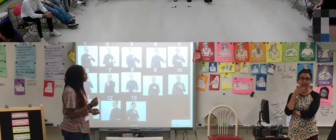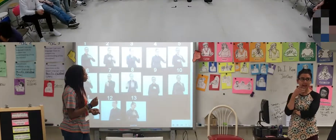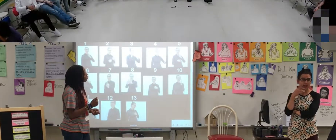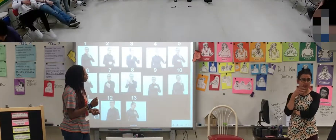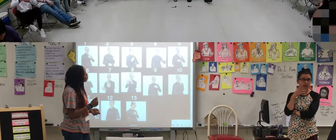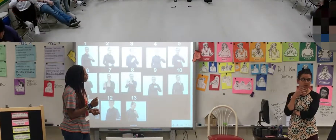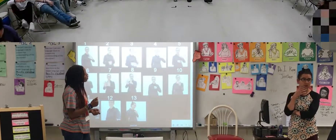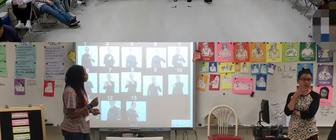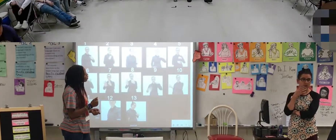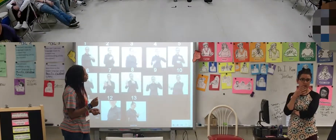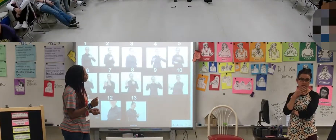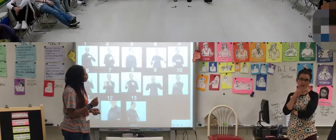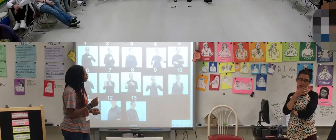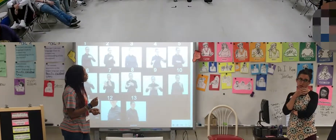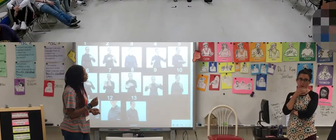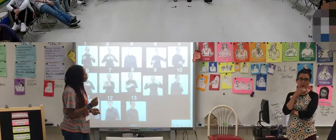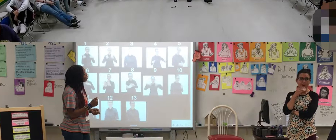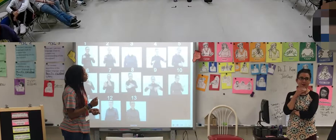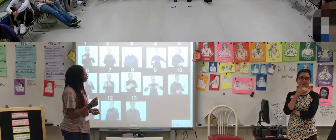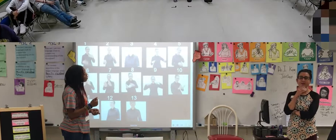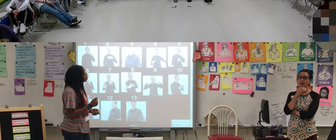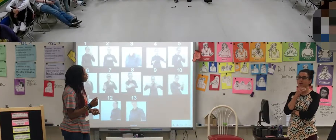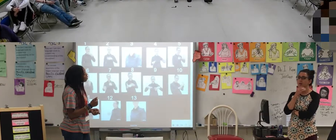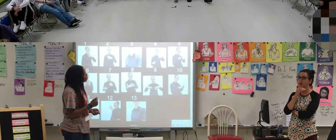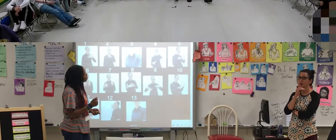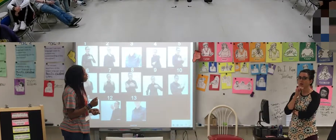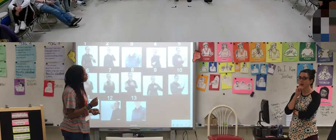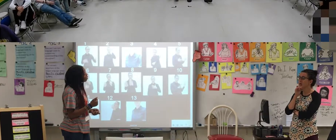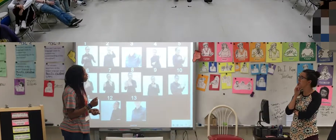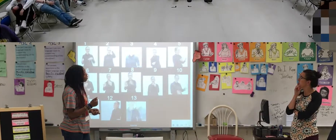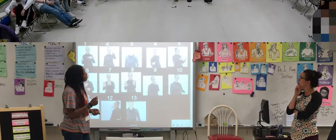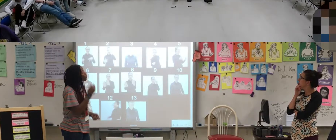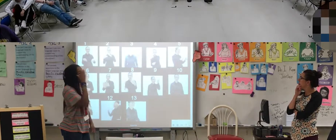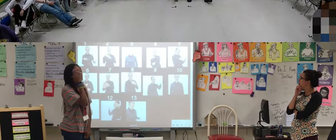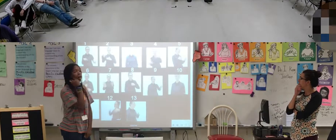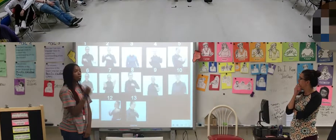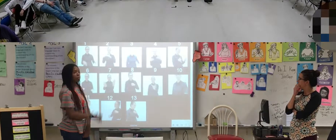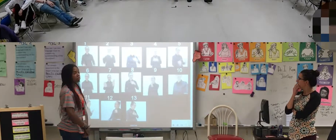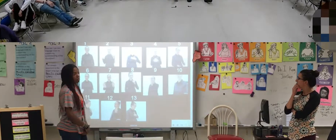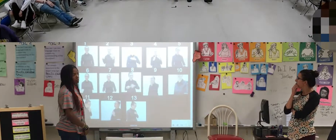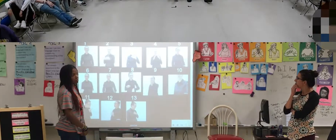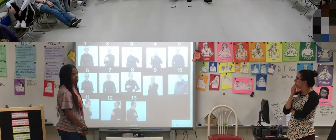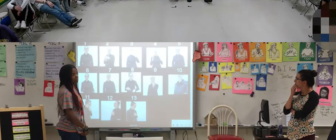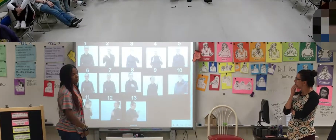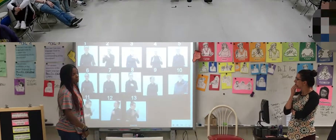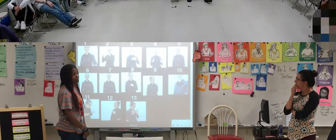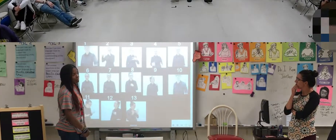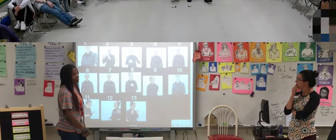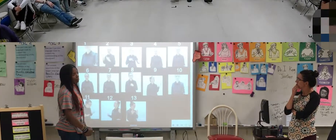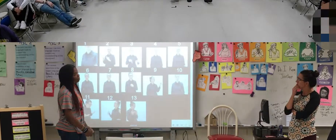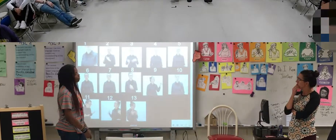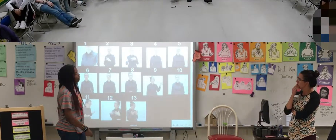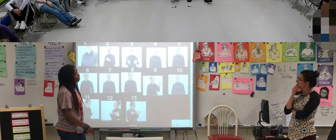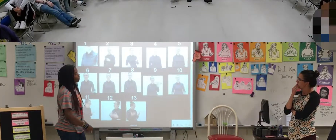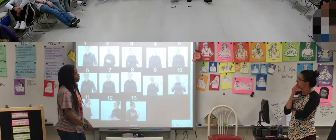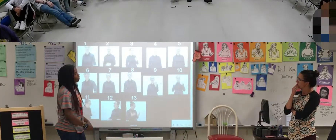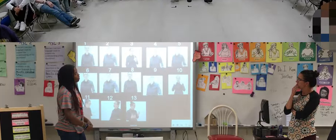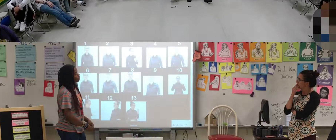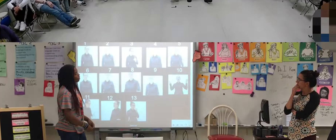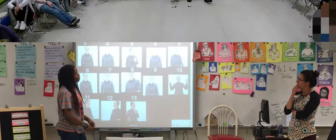setting. 3 needs to go Oh, to this. So, 4 or 5 years ago. 3 needs to go It was into on, the